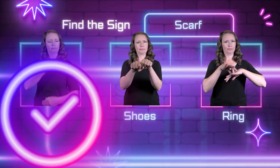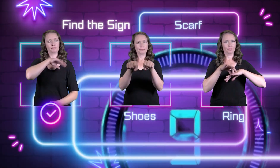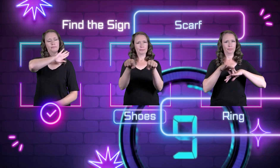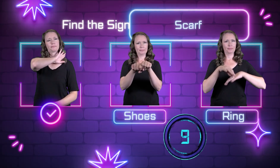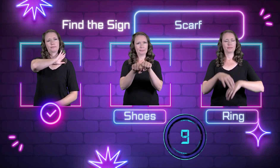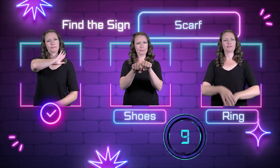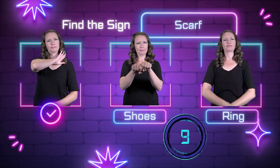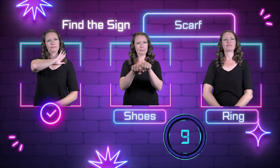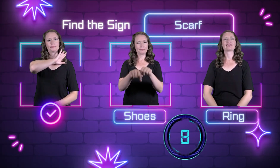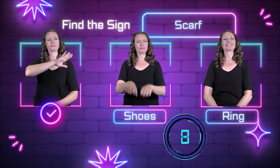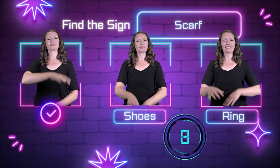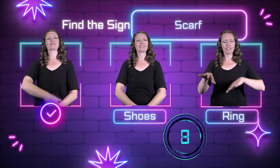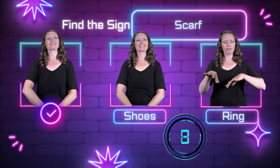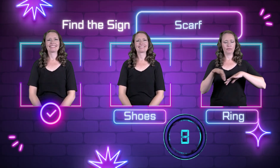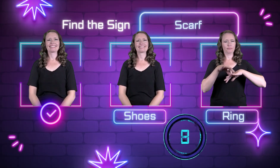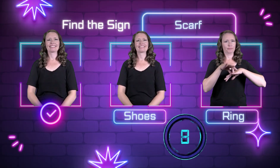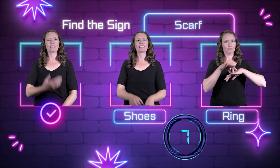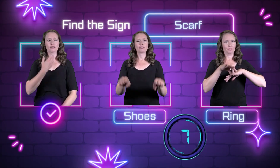The answer is A.